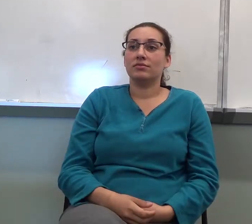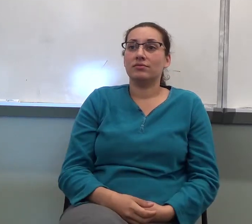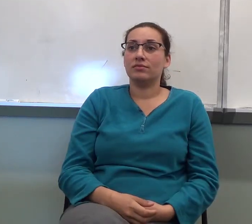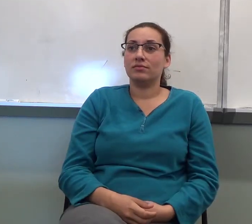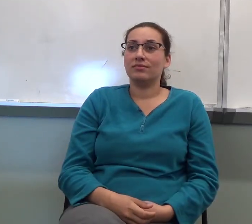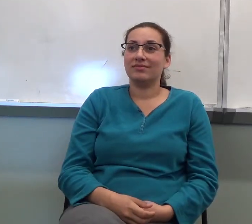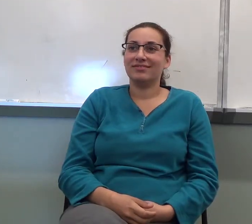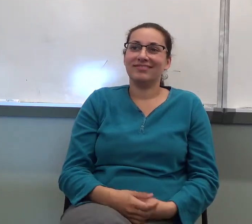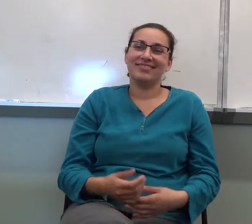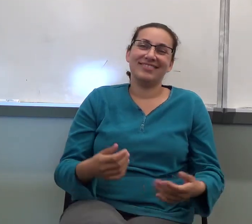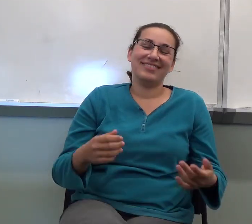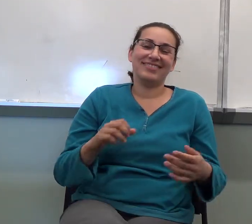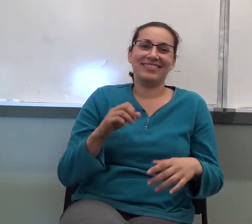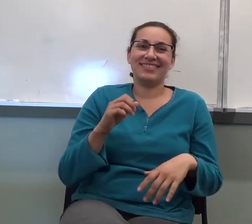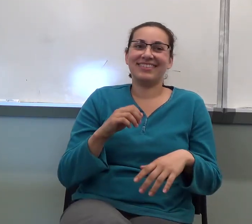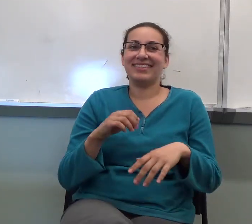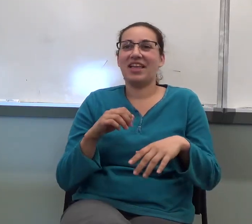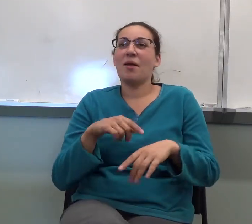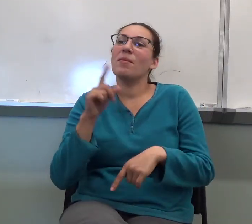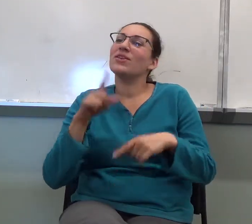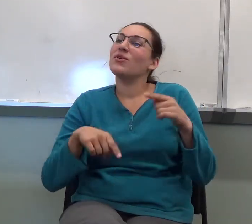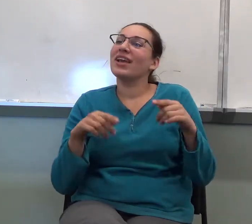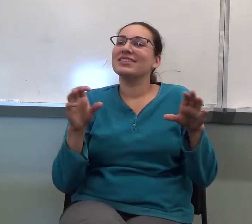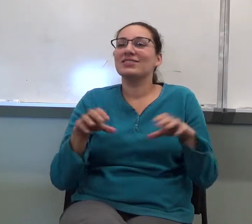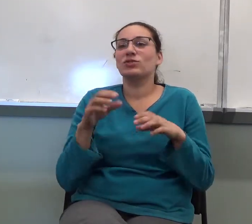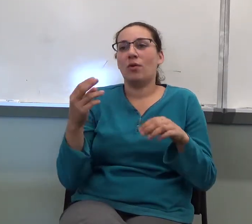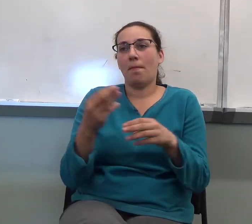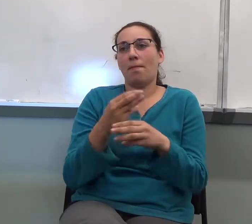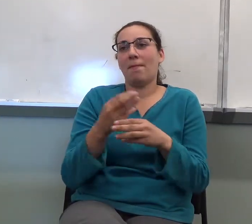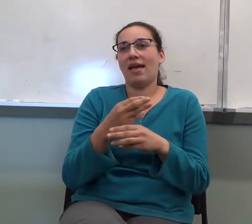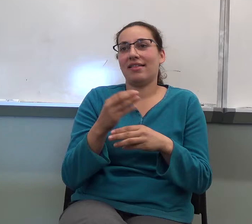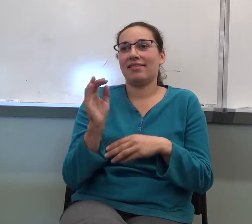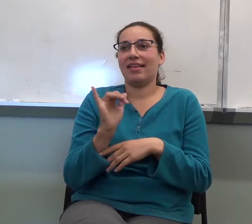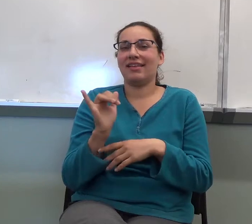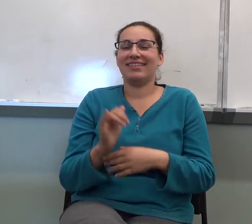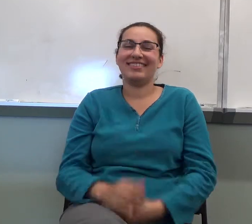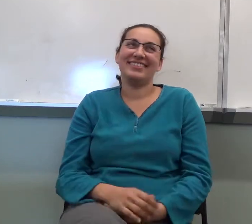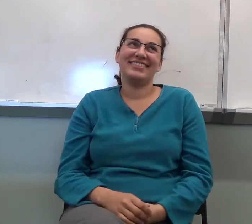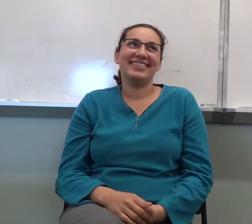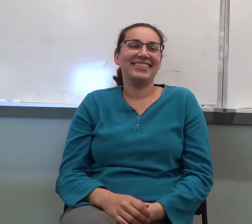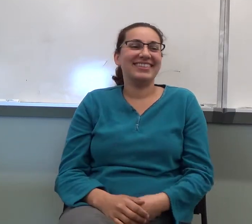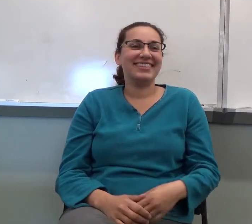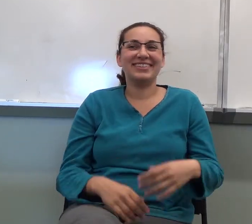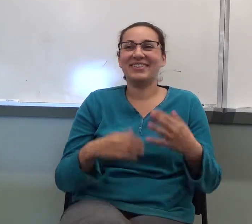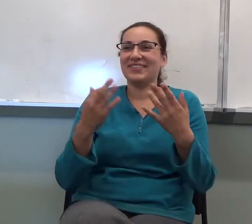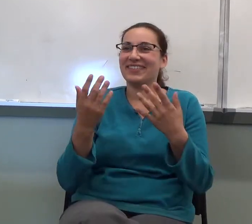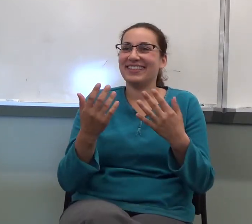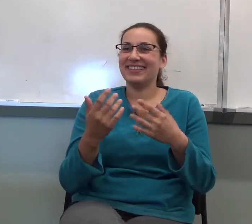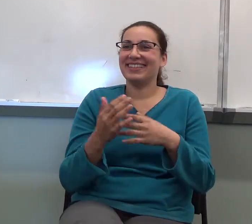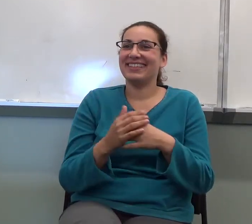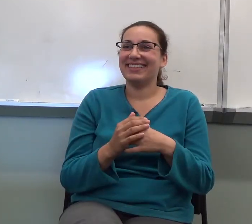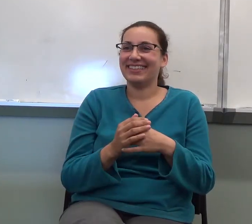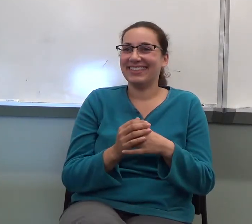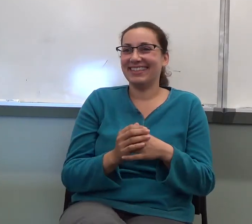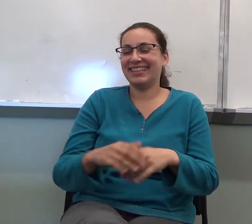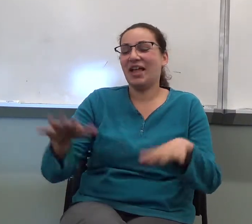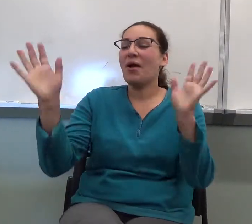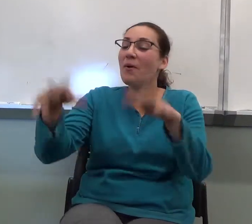You can't do math here long distance. It doesn't work. It doesn't work. All right, so here's where we